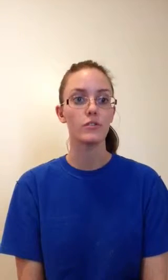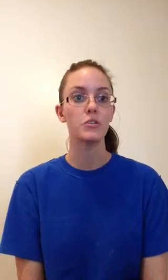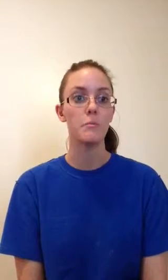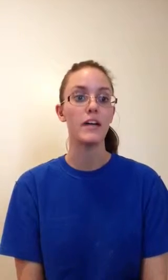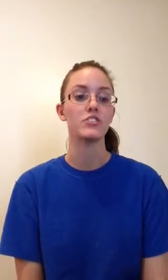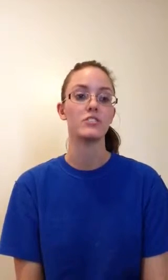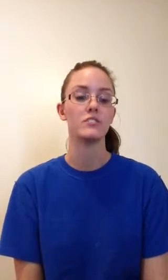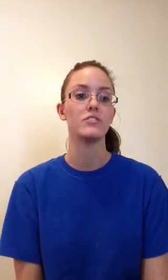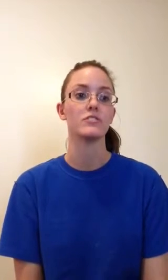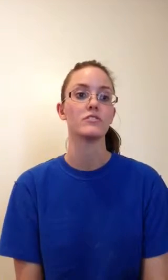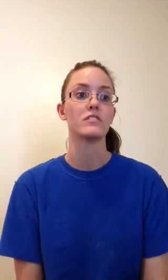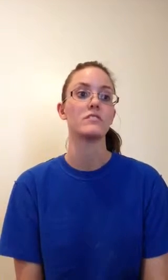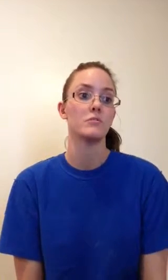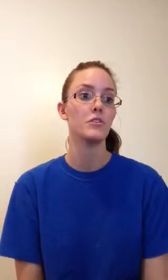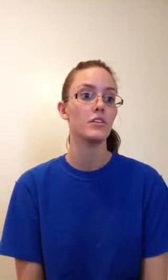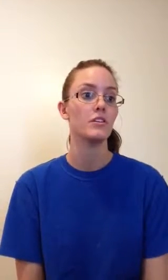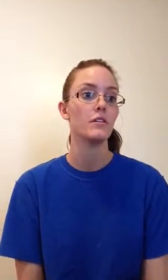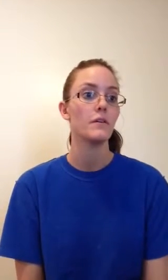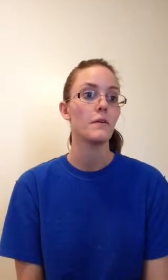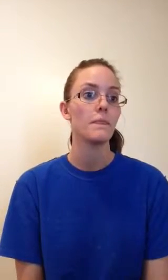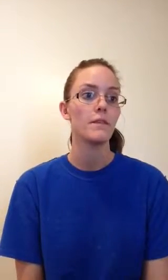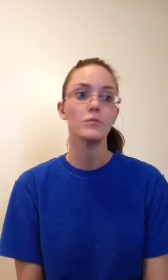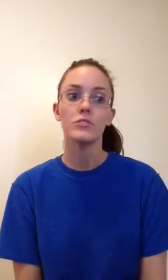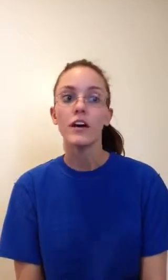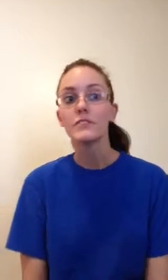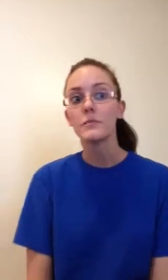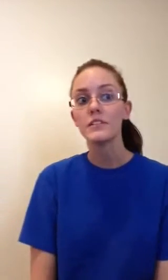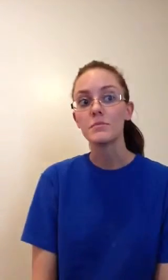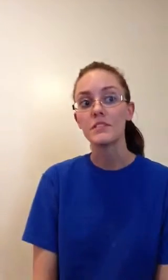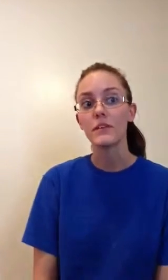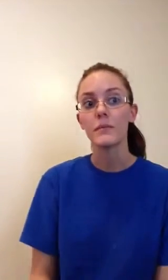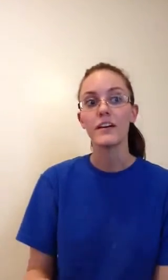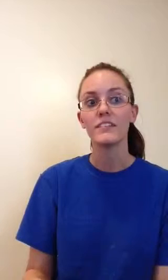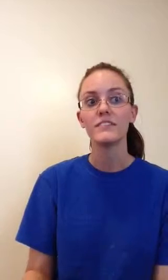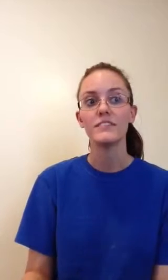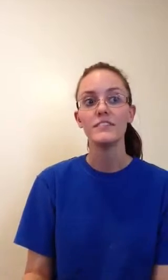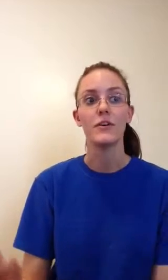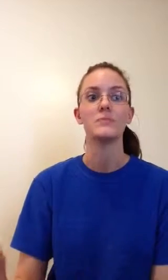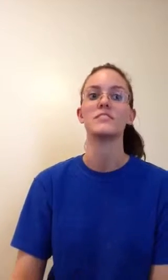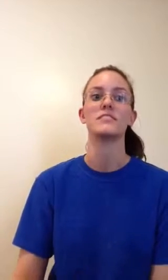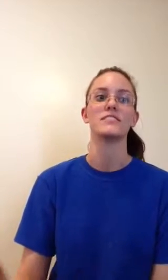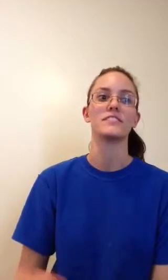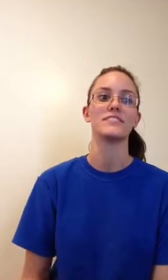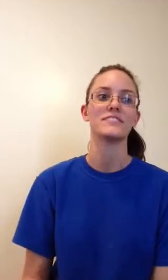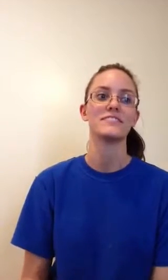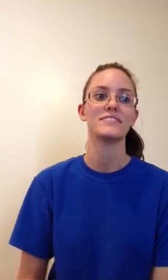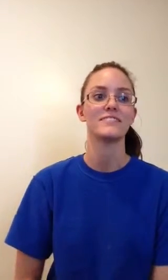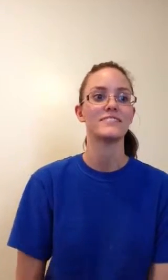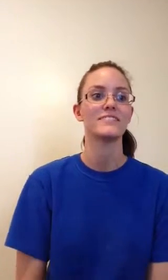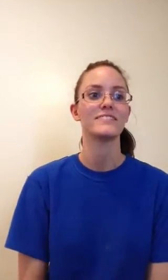to match the senior citizen community. Well, do you have somebody specific in mind? No, I'm just teasing